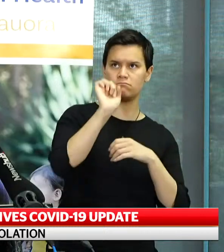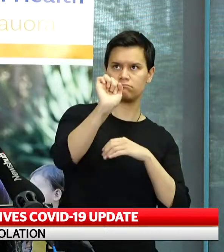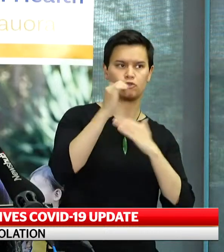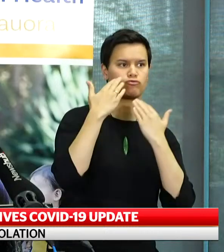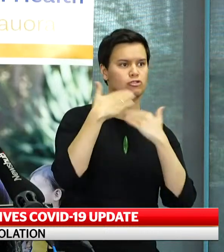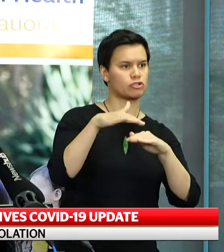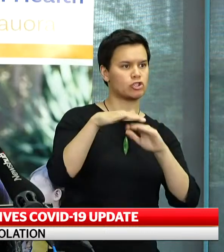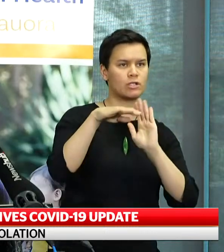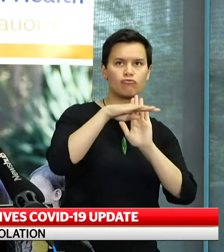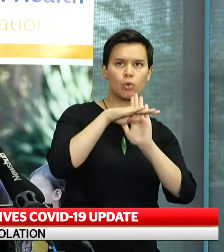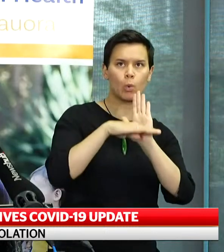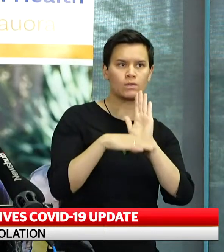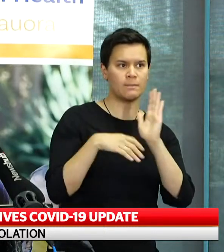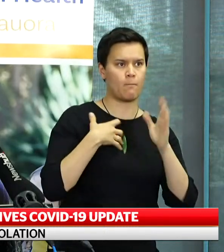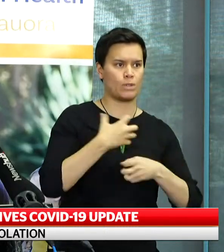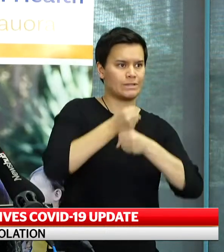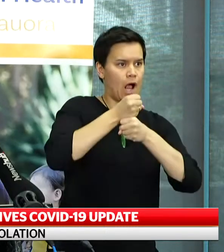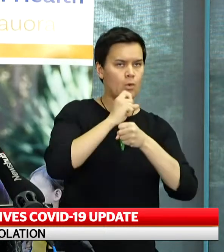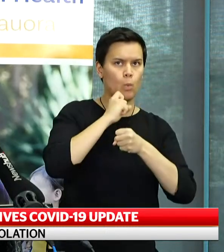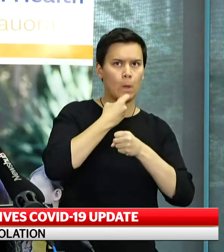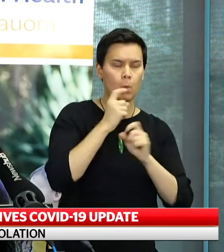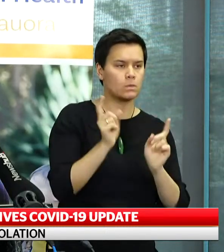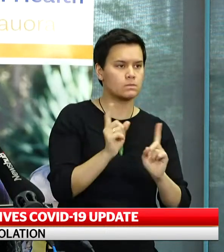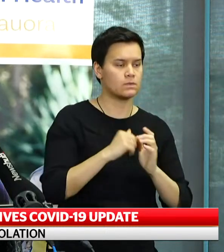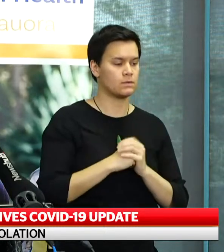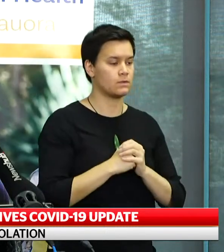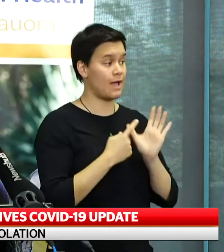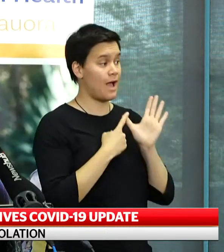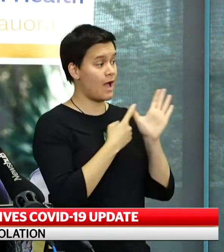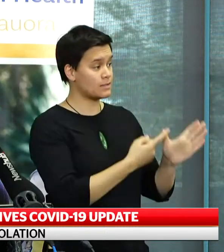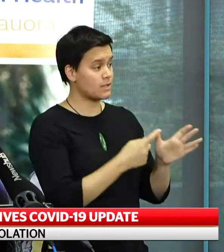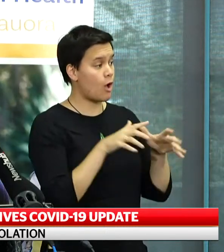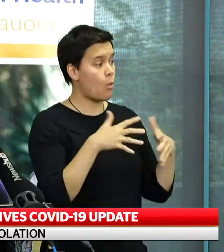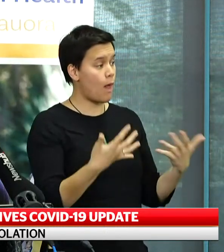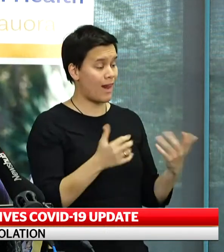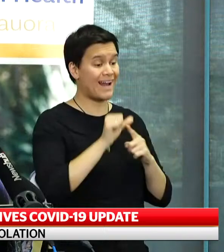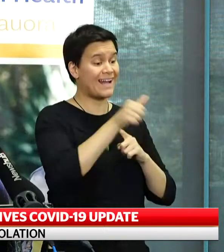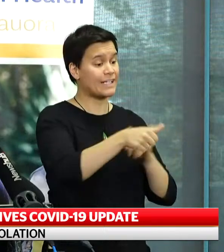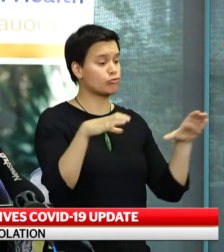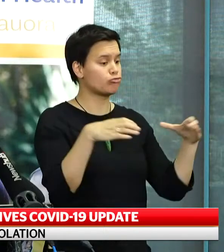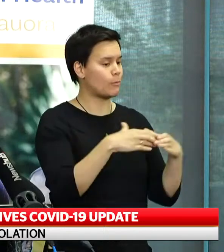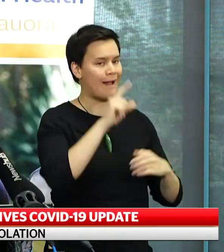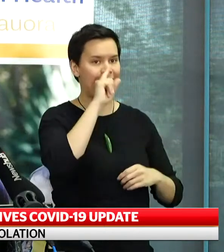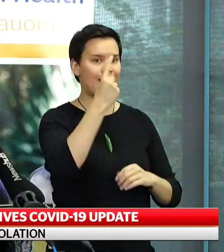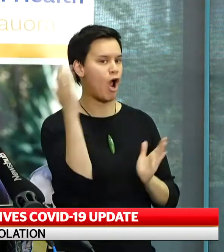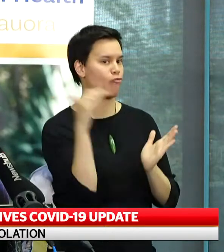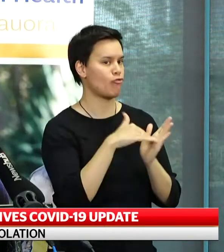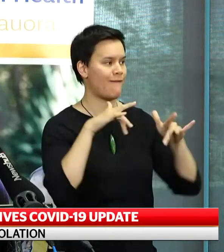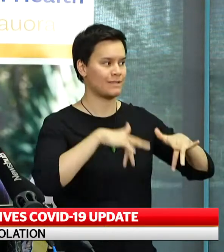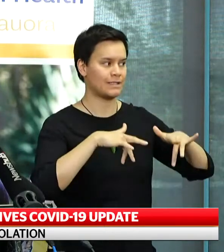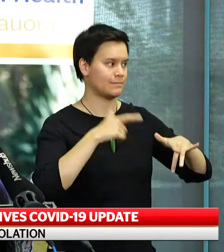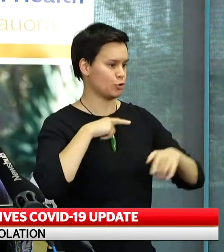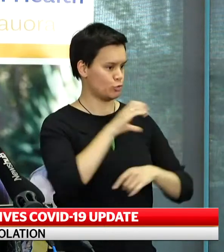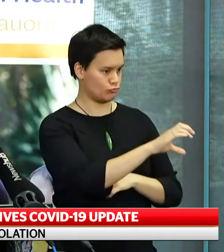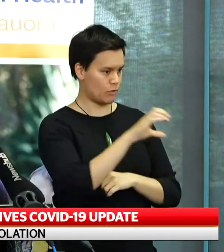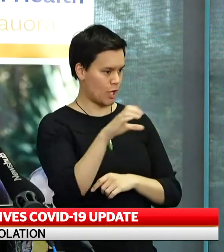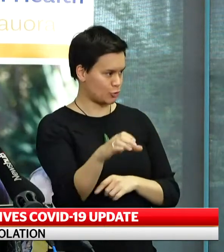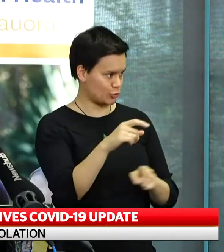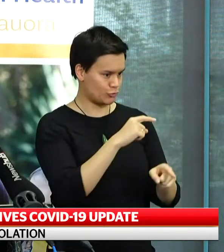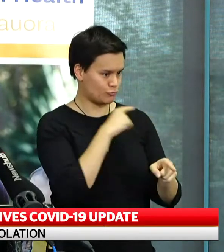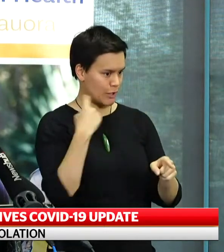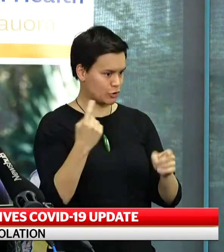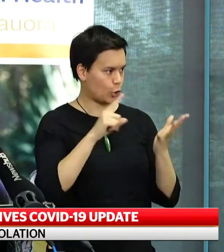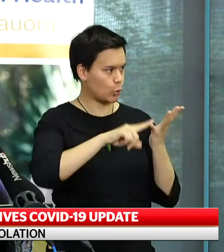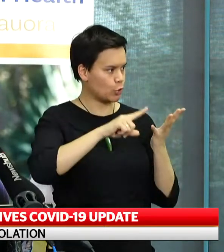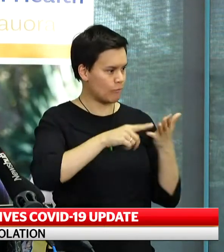asking this recently, but has that been confirmed? Yes, so the next cohort will not be able to come until we've made a decision about and